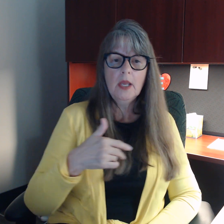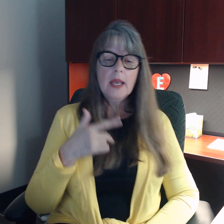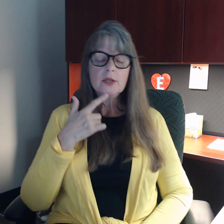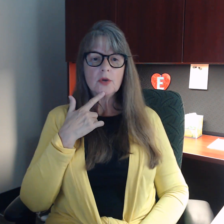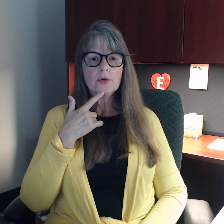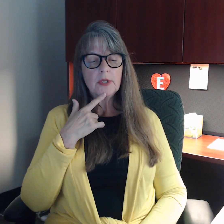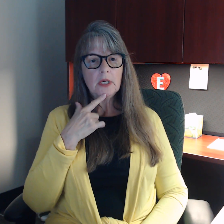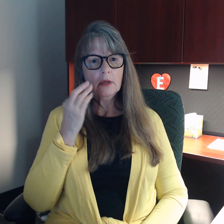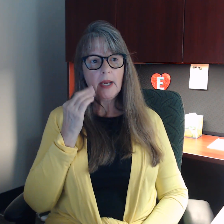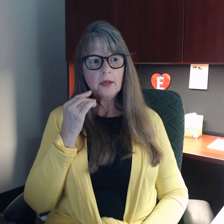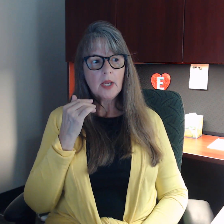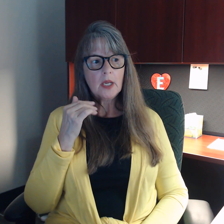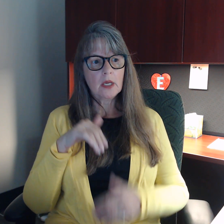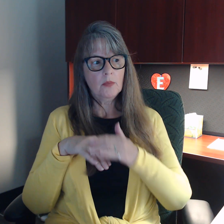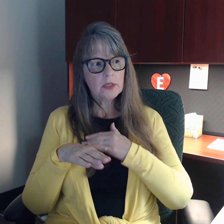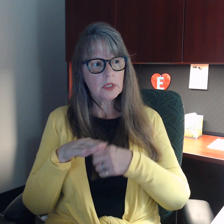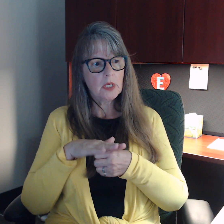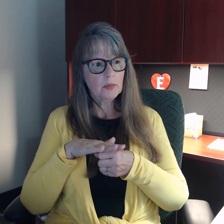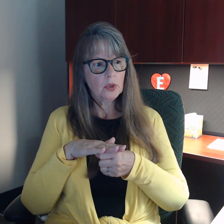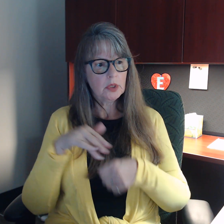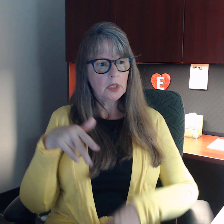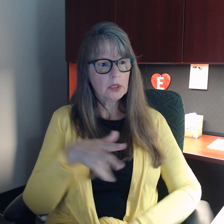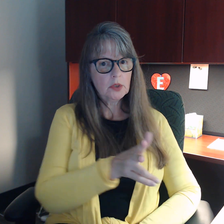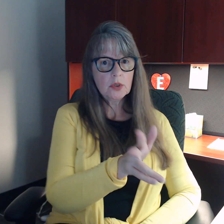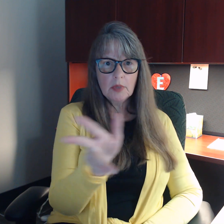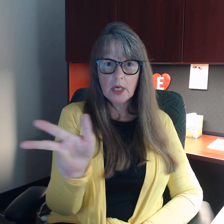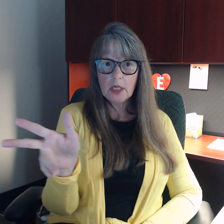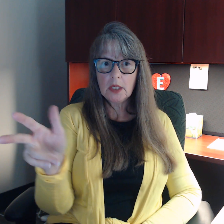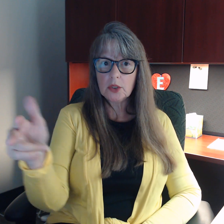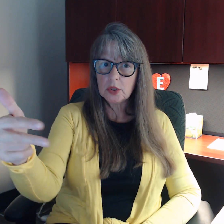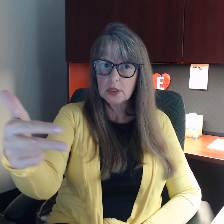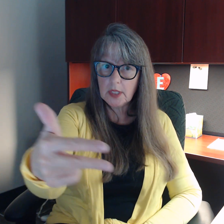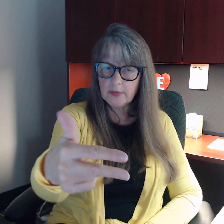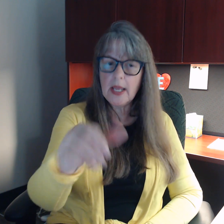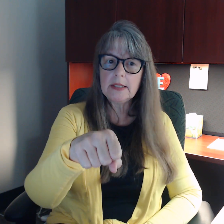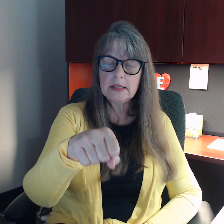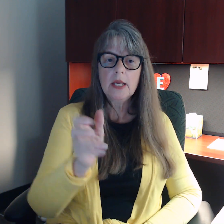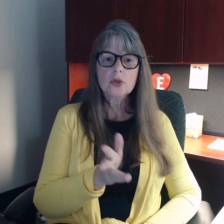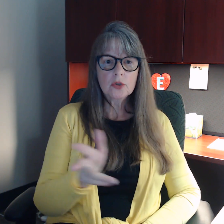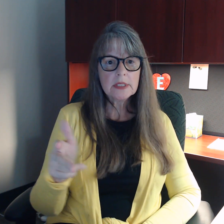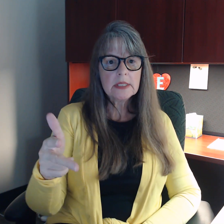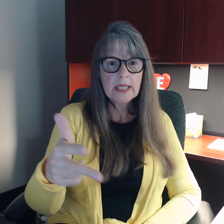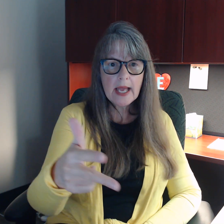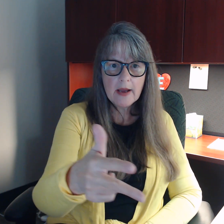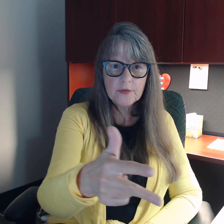And so they're thinking in their mind, okay, I go into the neighborhood, I turn to the right, I turn to the left. Yes, turn to the left and